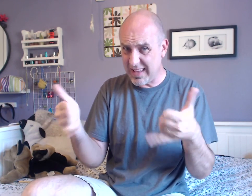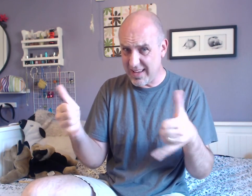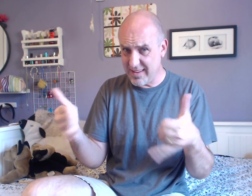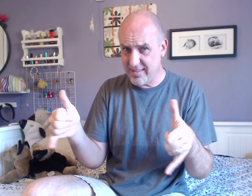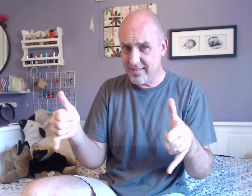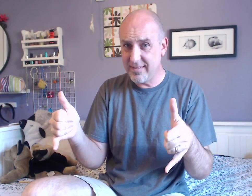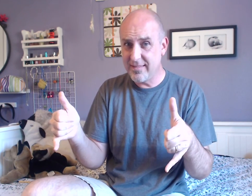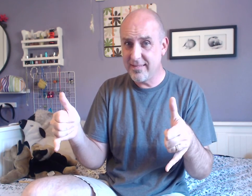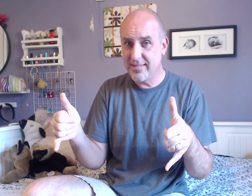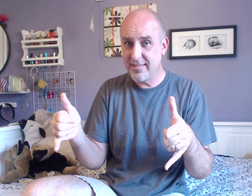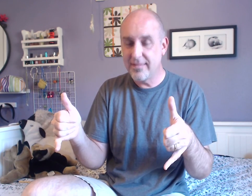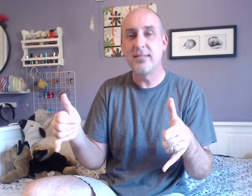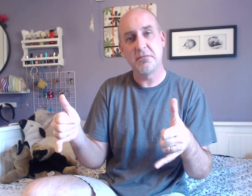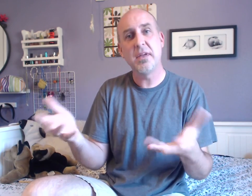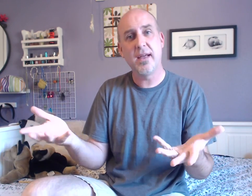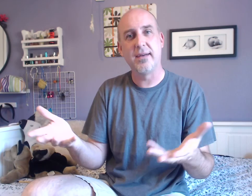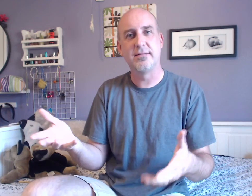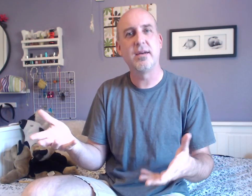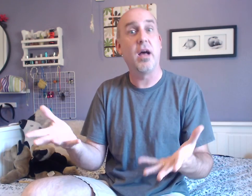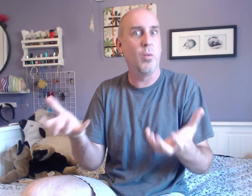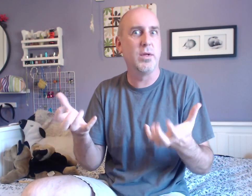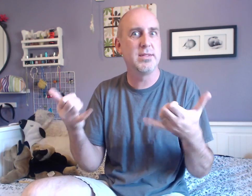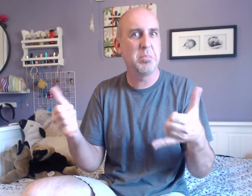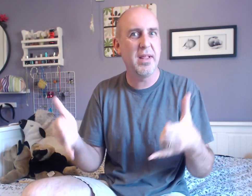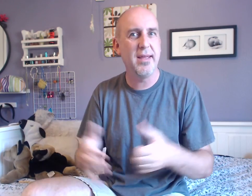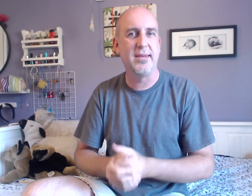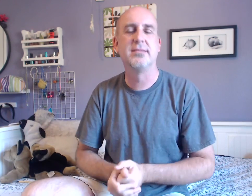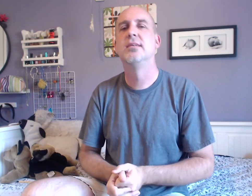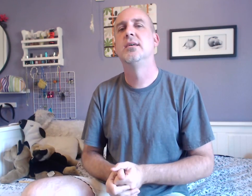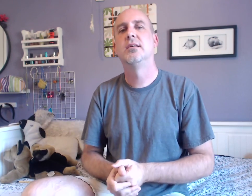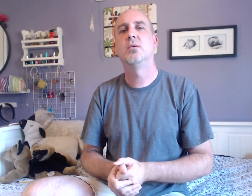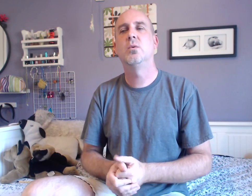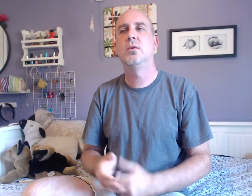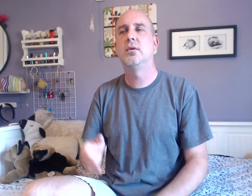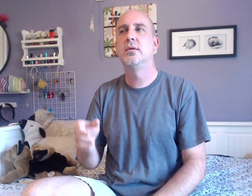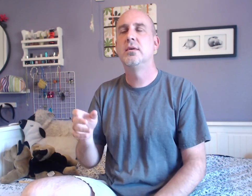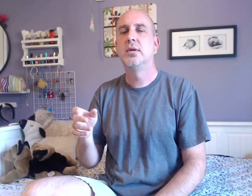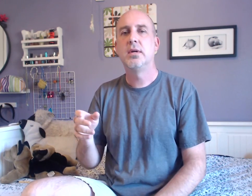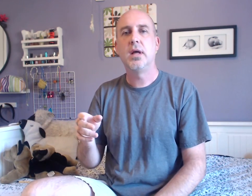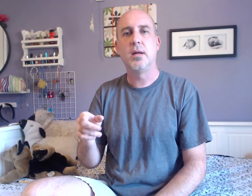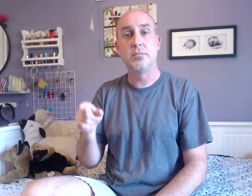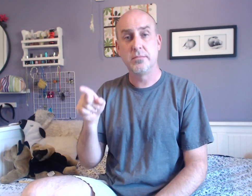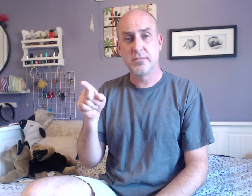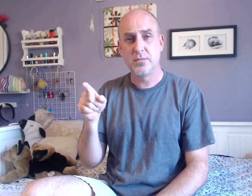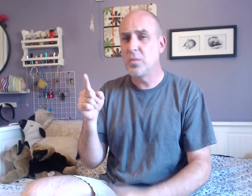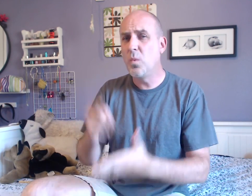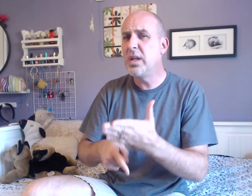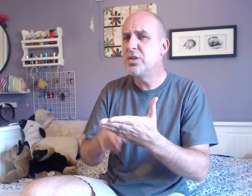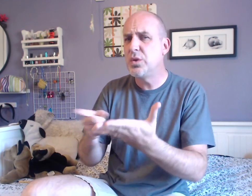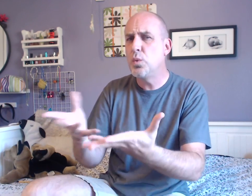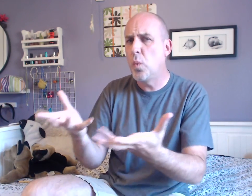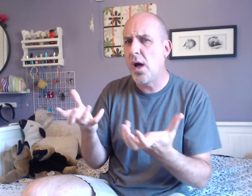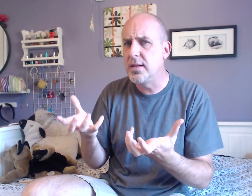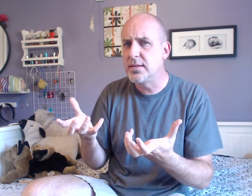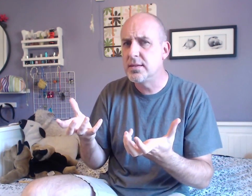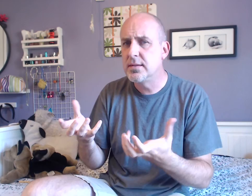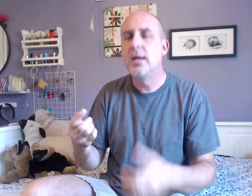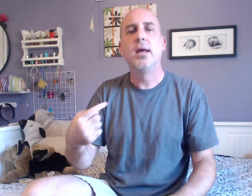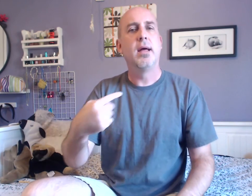play? Yeah, I want to play. Or um, what do you want?